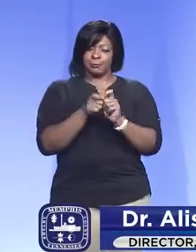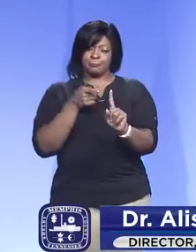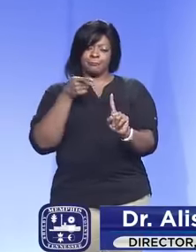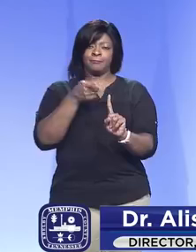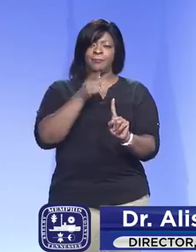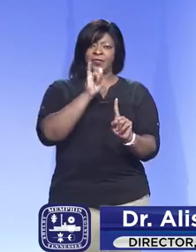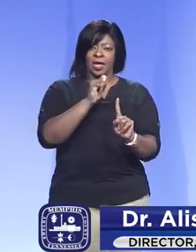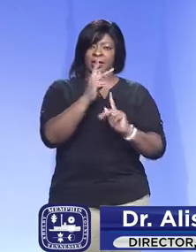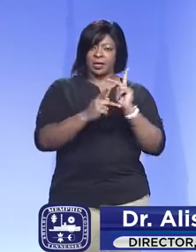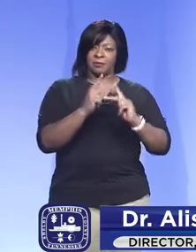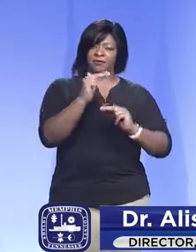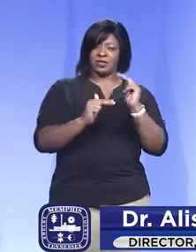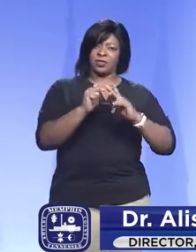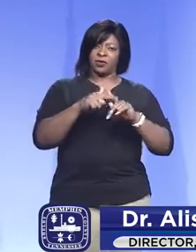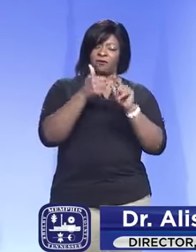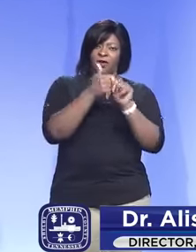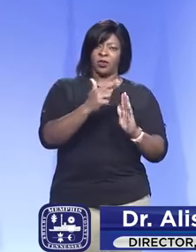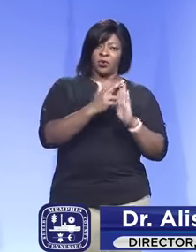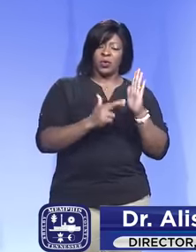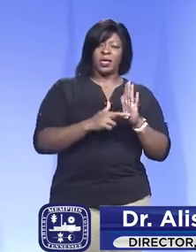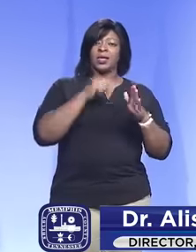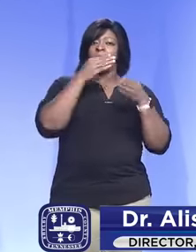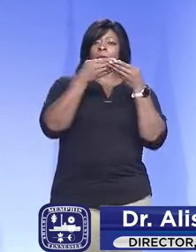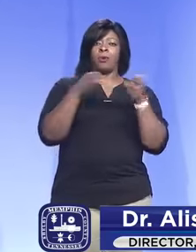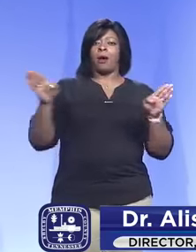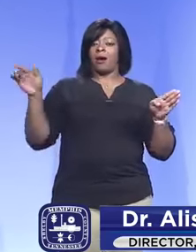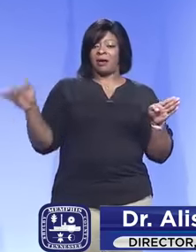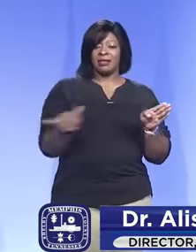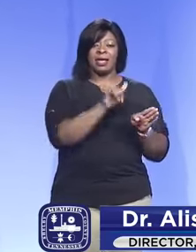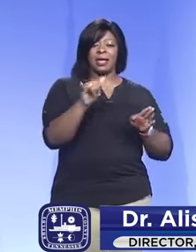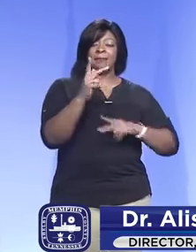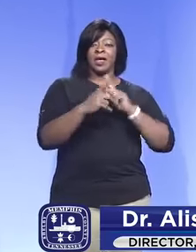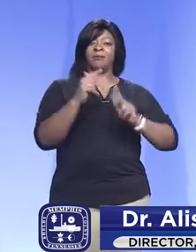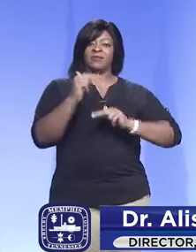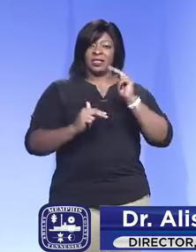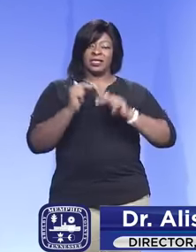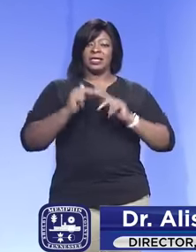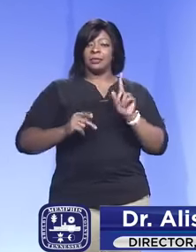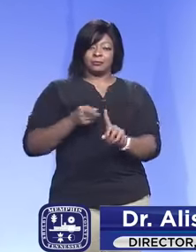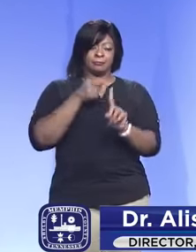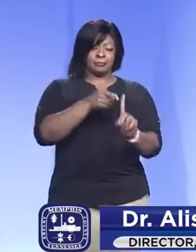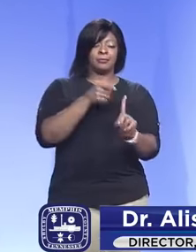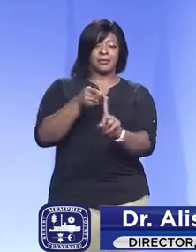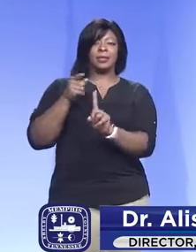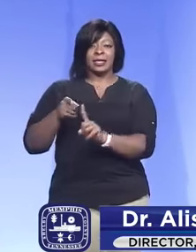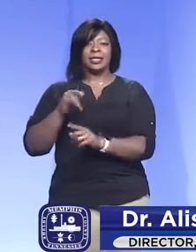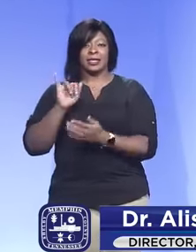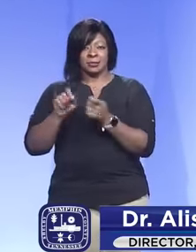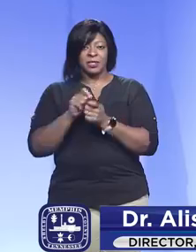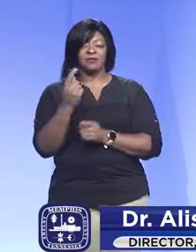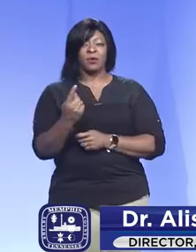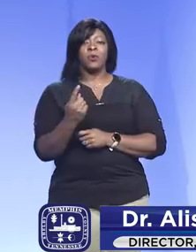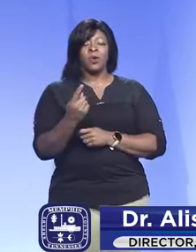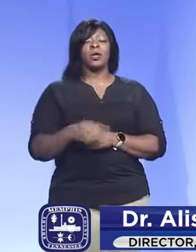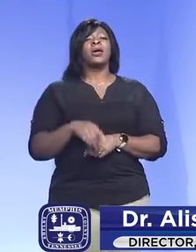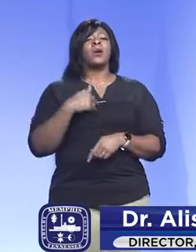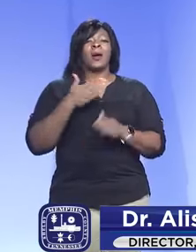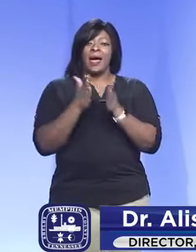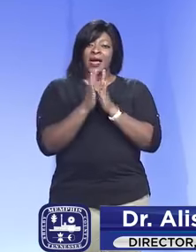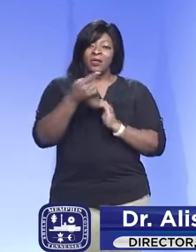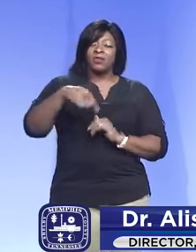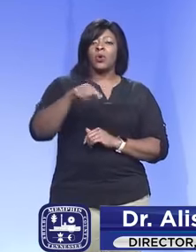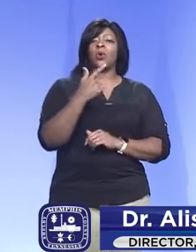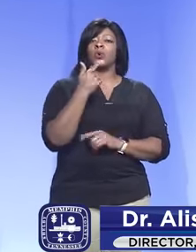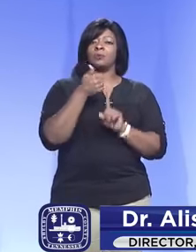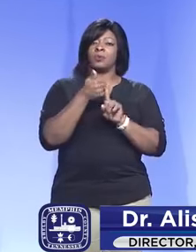on those facilities and not more broadly on similar facilities. And then also we're asking particularly those who